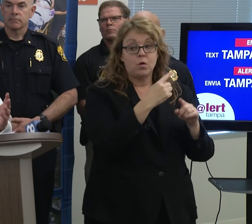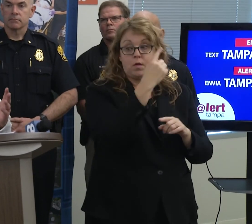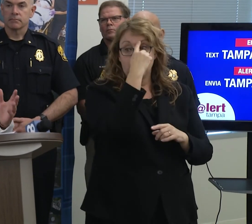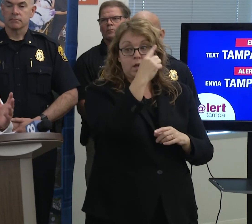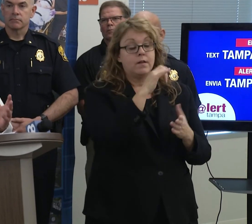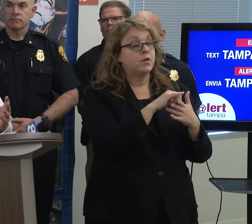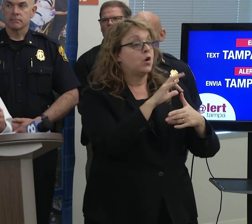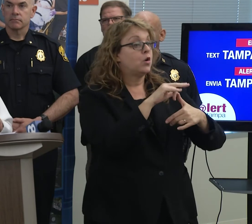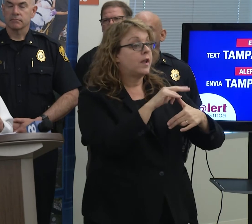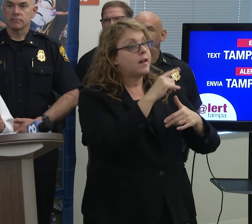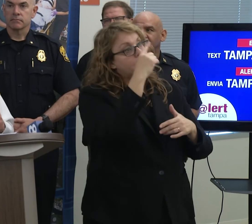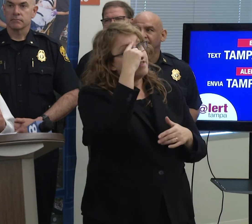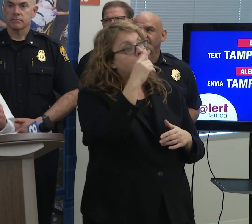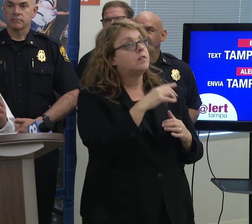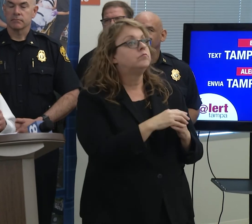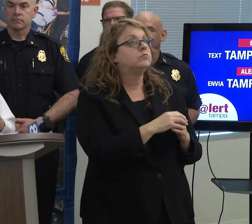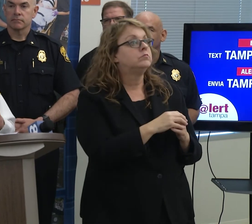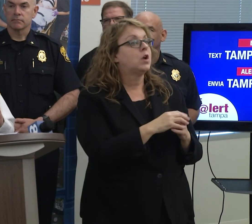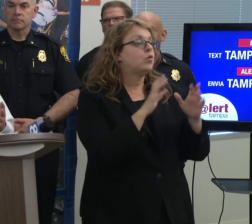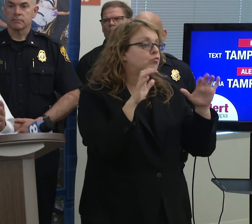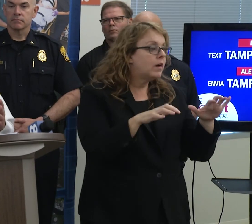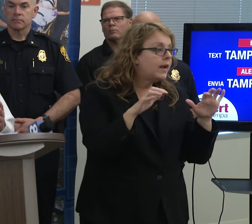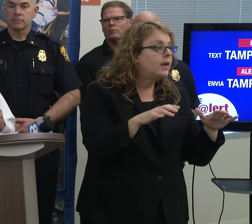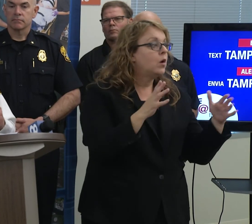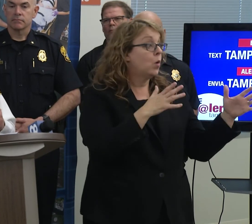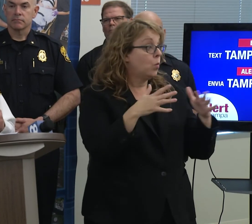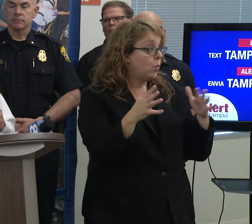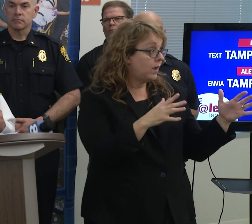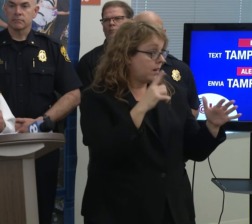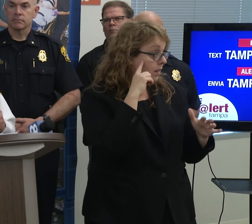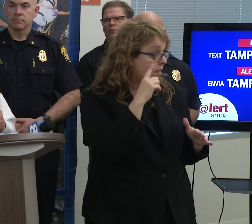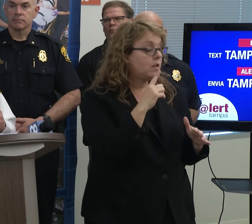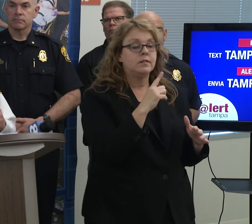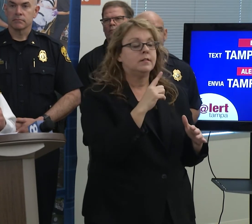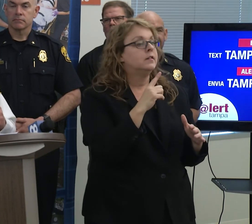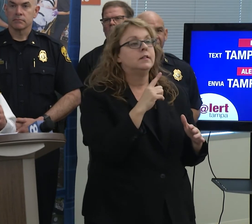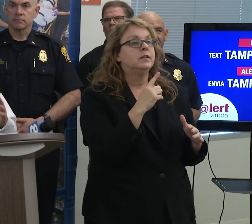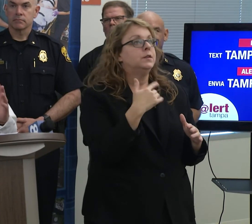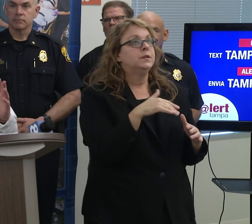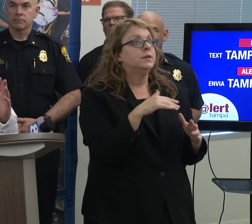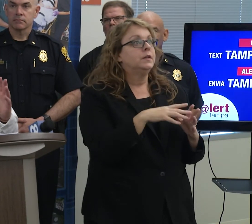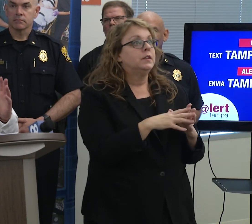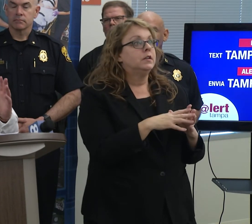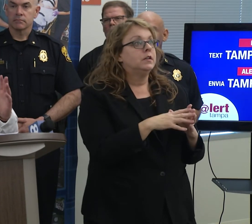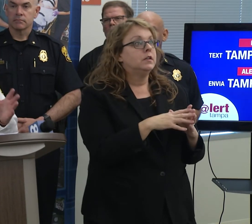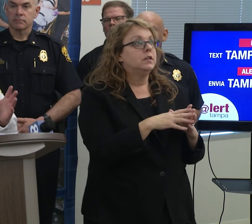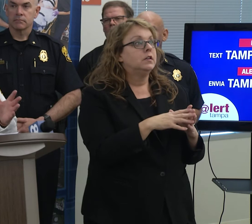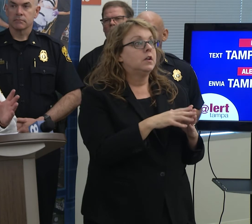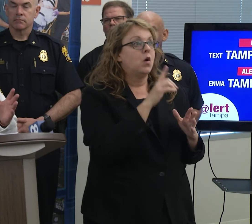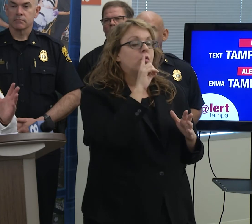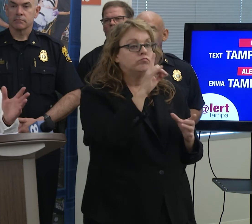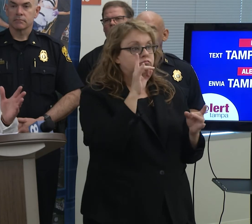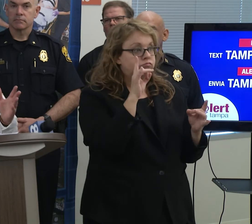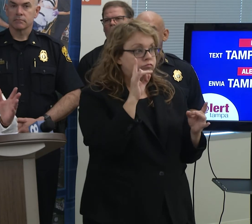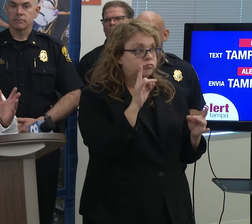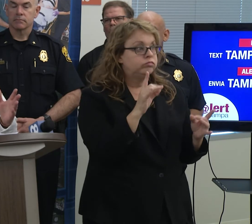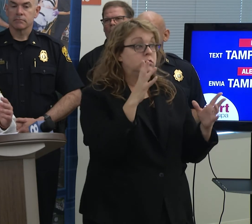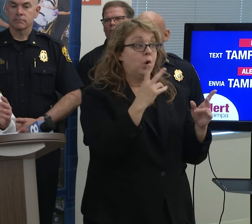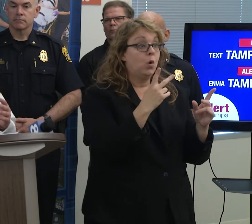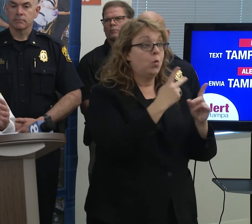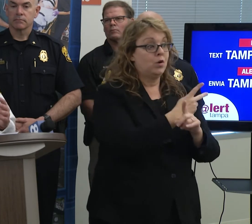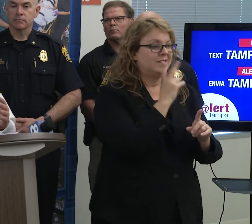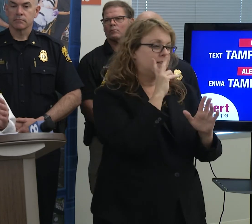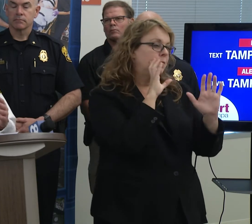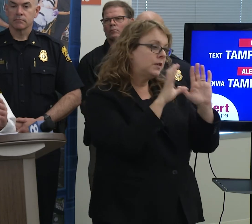of hurricanes, you think of rain and wind. What was what was devastating, obviously you've seen